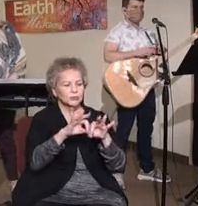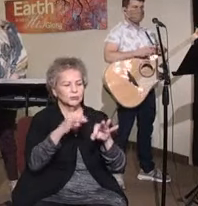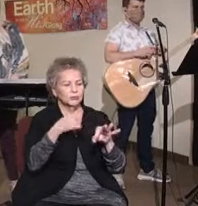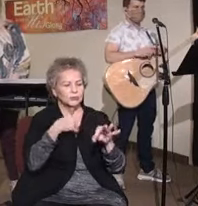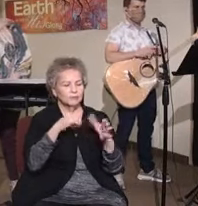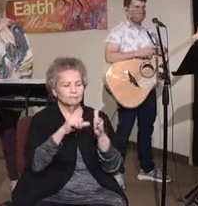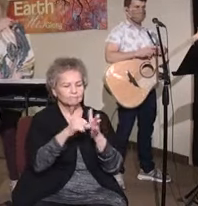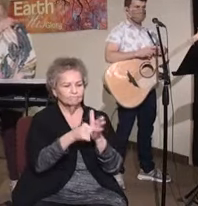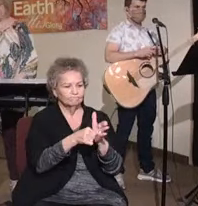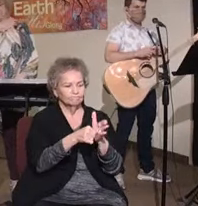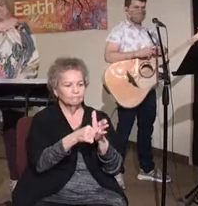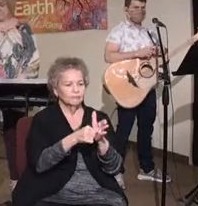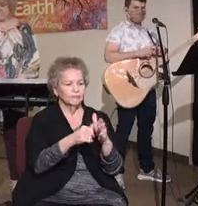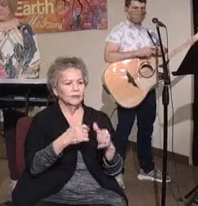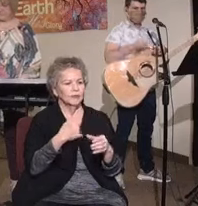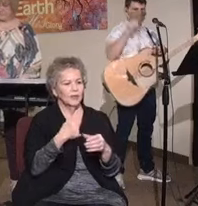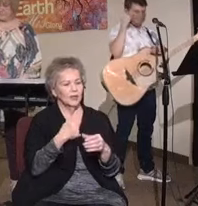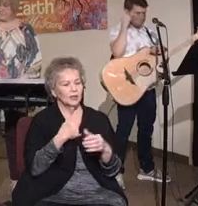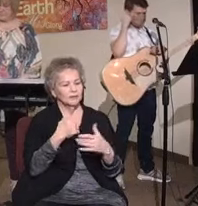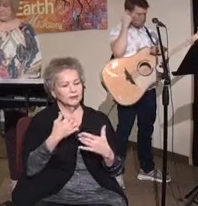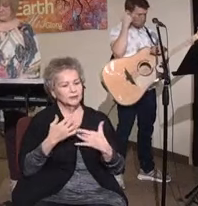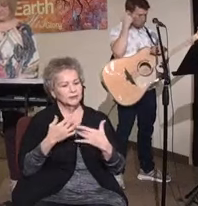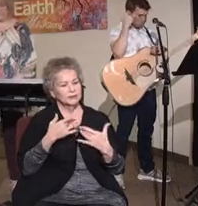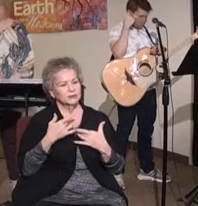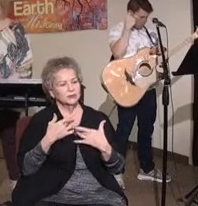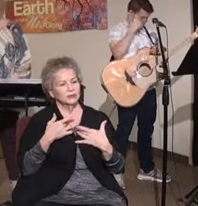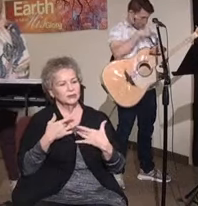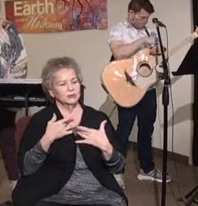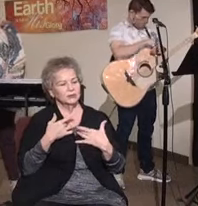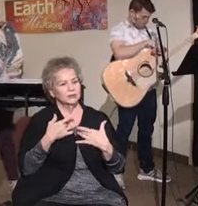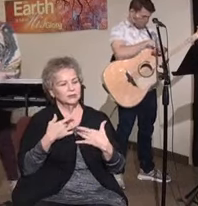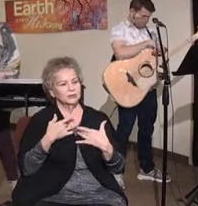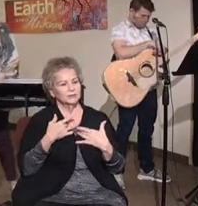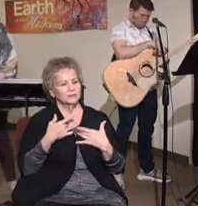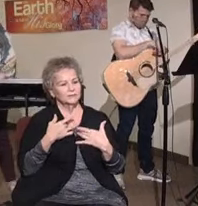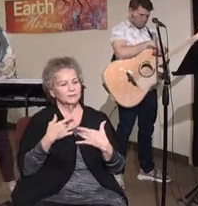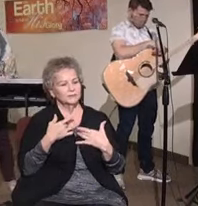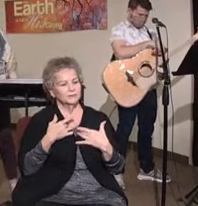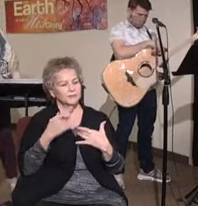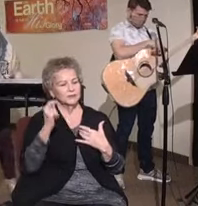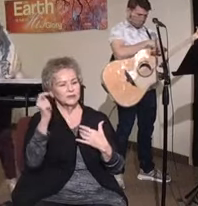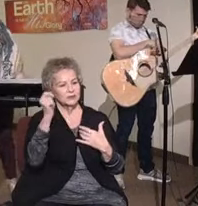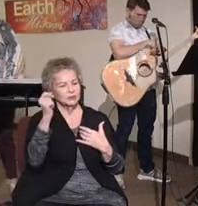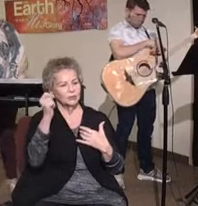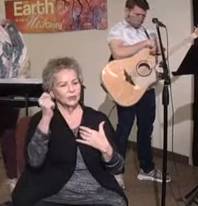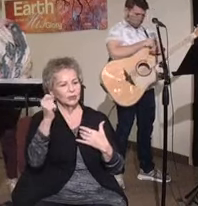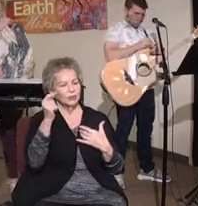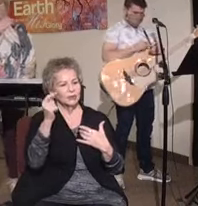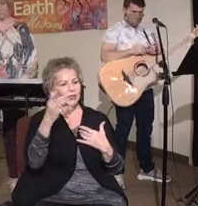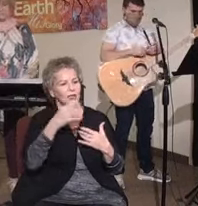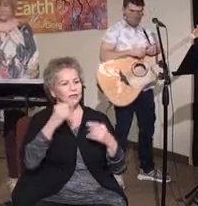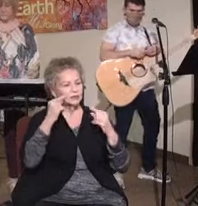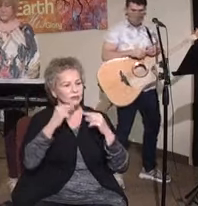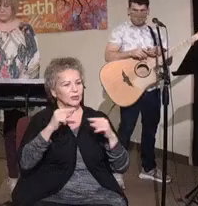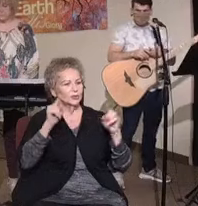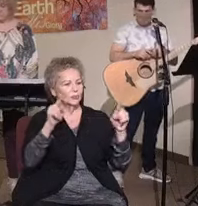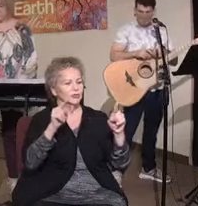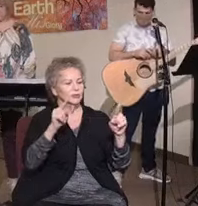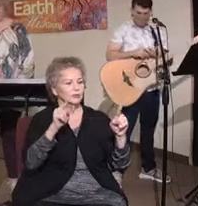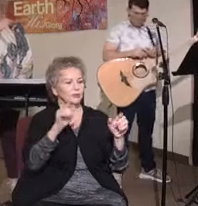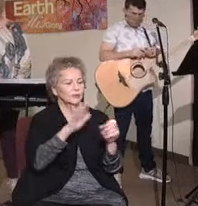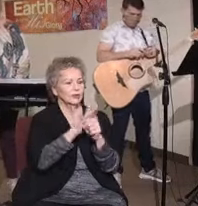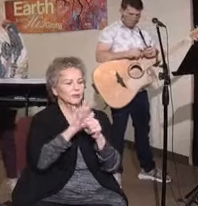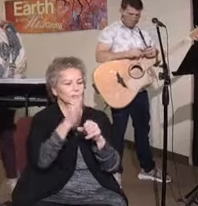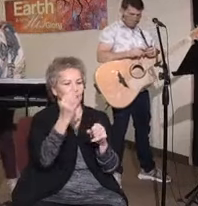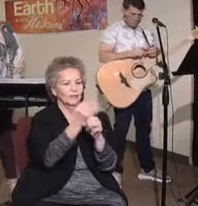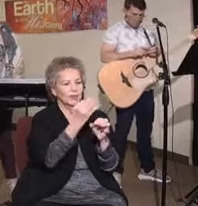I consider it the testimony and declaration of my full faith in Jesus Christ.